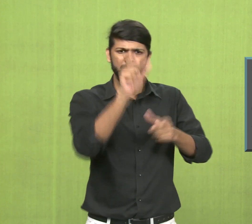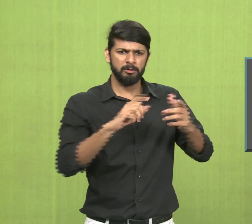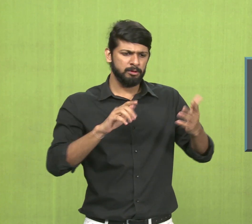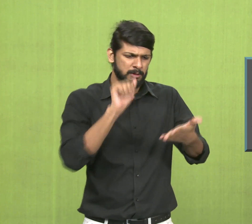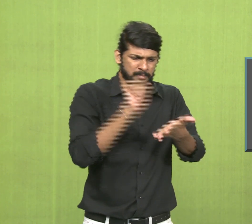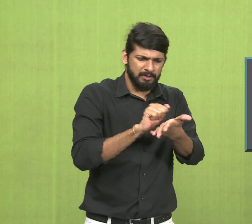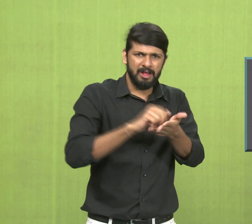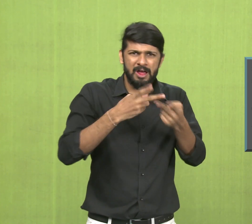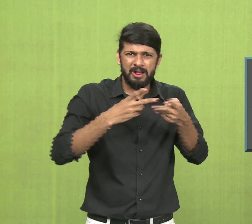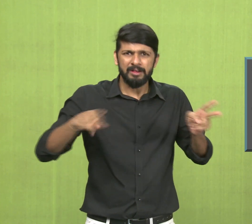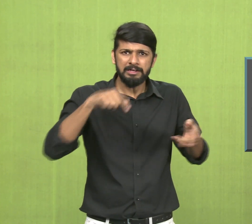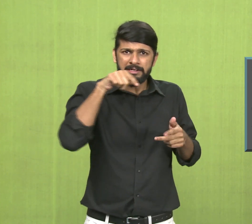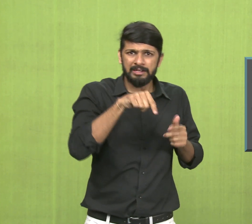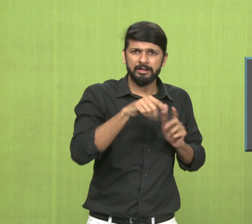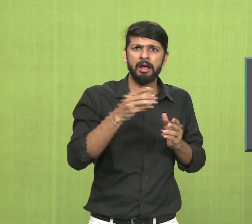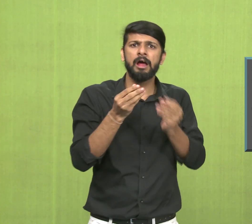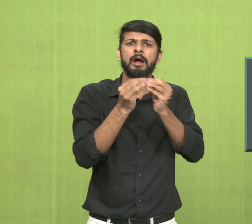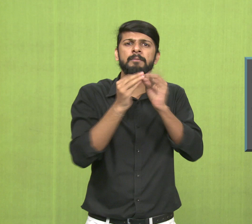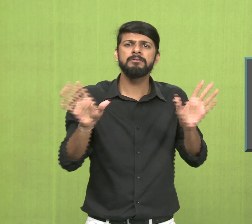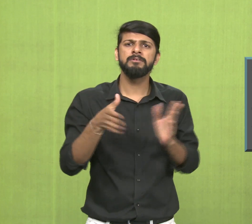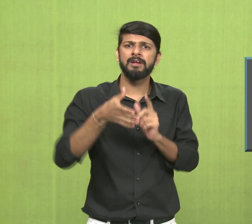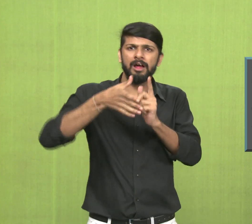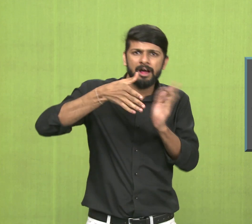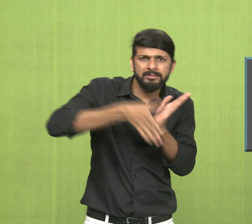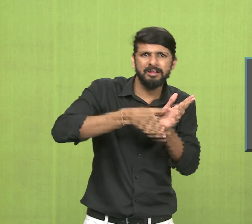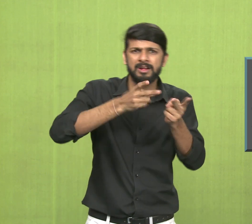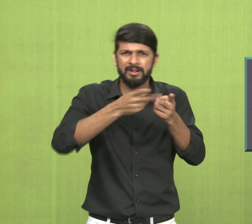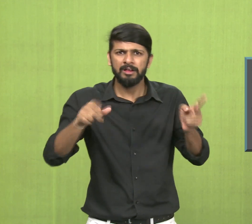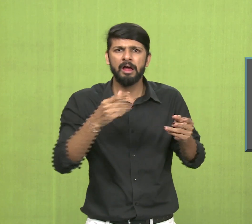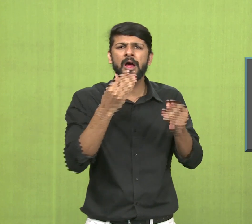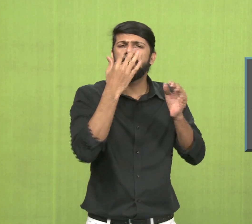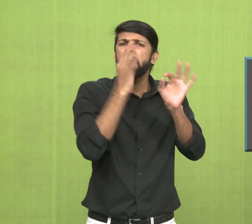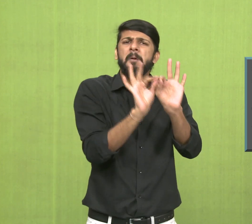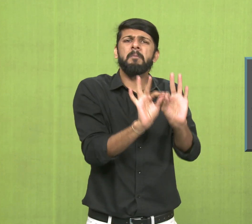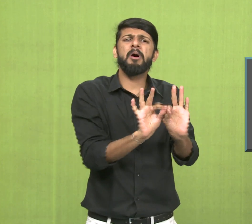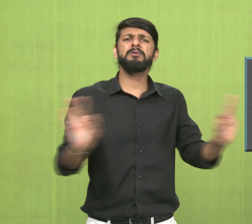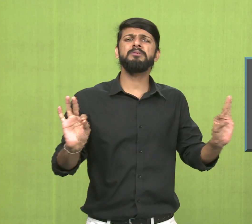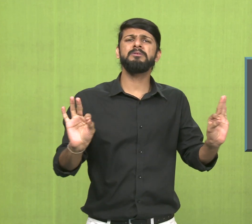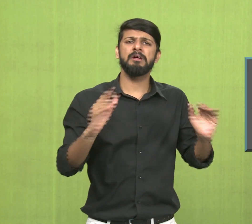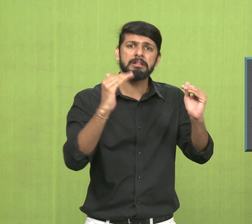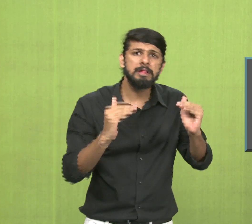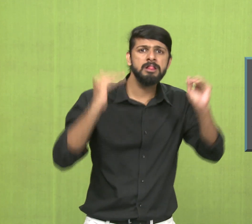In the earlier time, people used very rudimentary printing techniques.